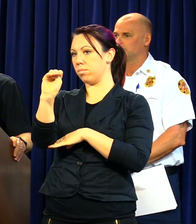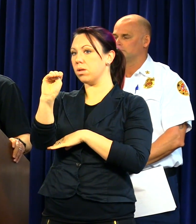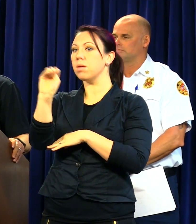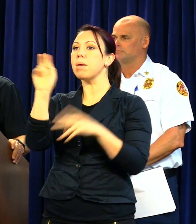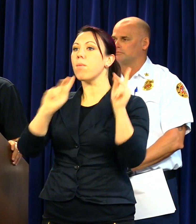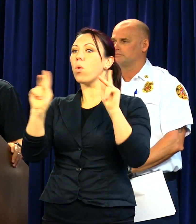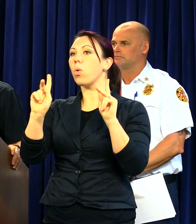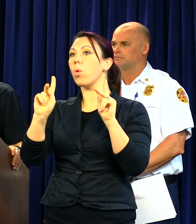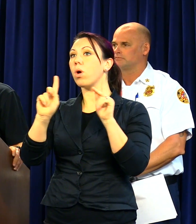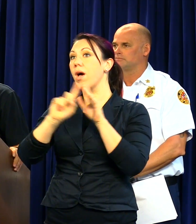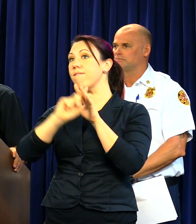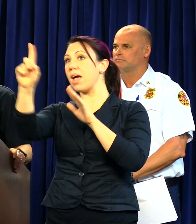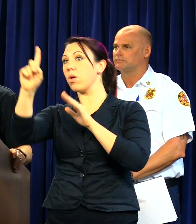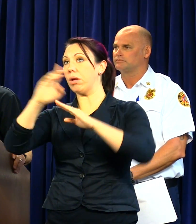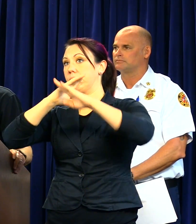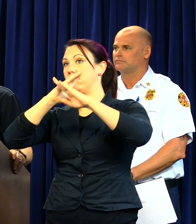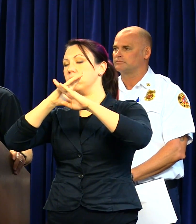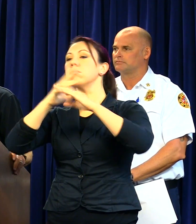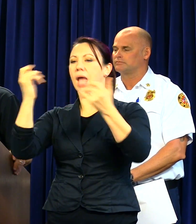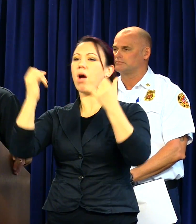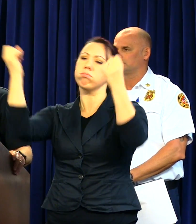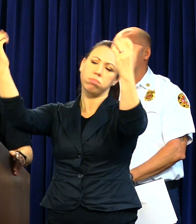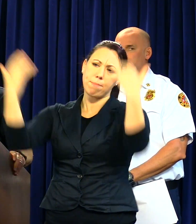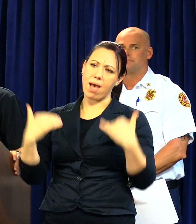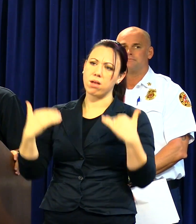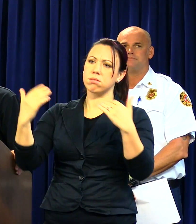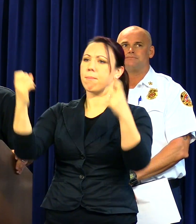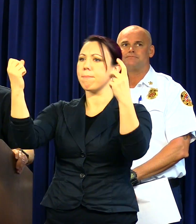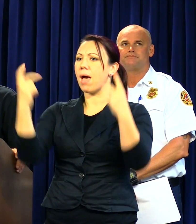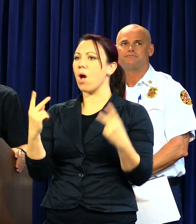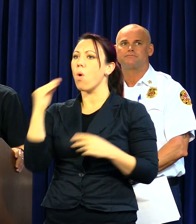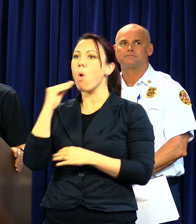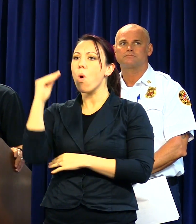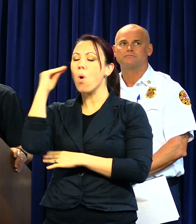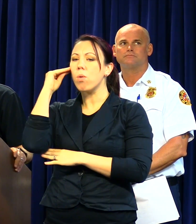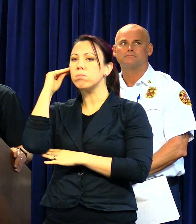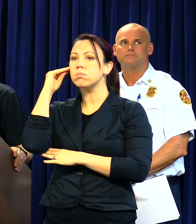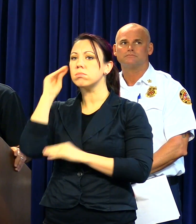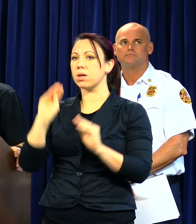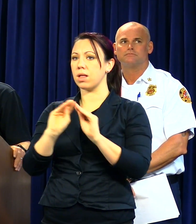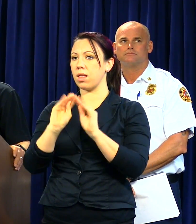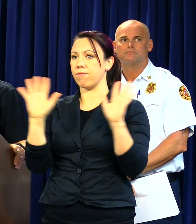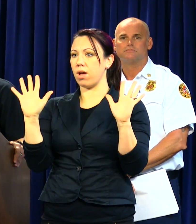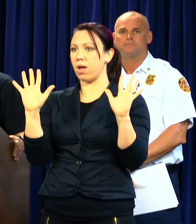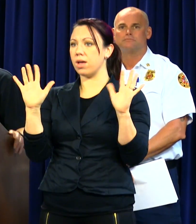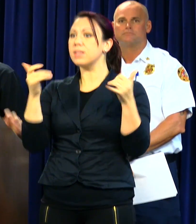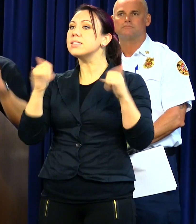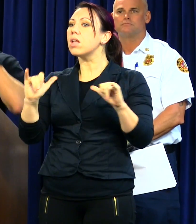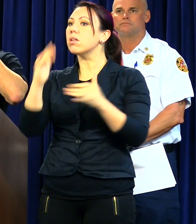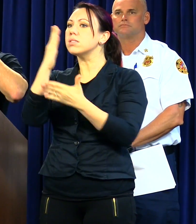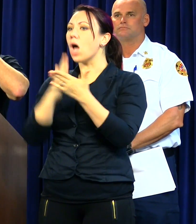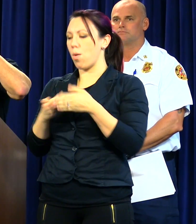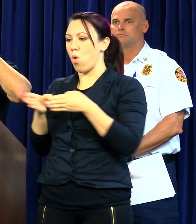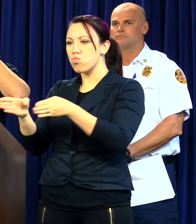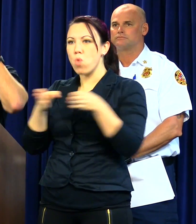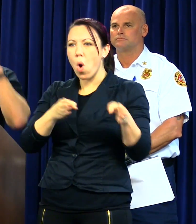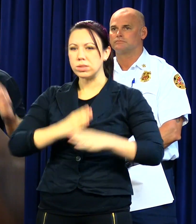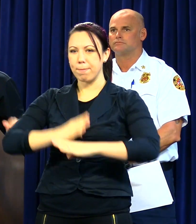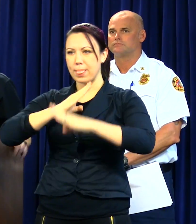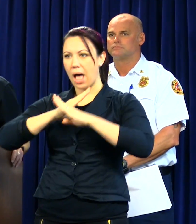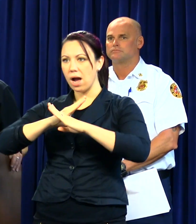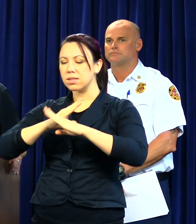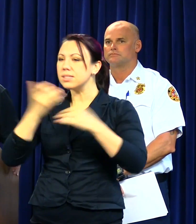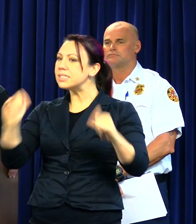that evacuated, please feel free to come back home. Understand that there are still road blockages. There is